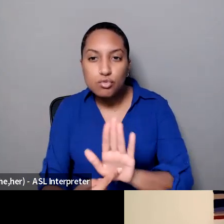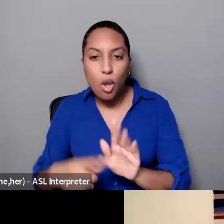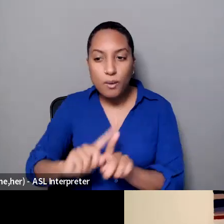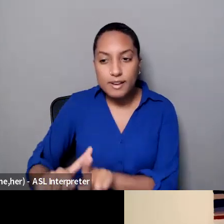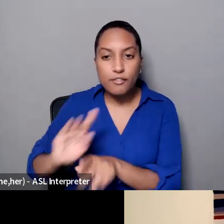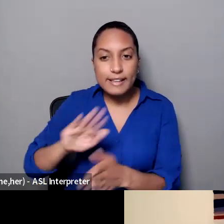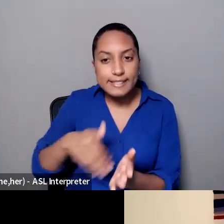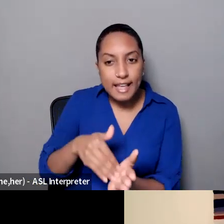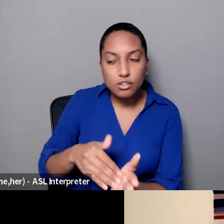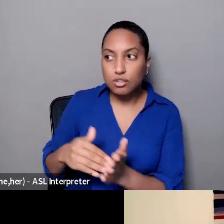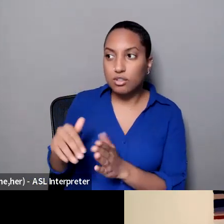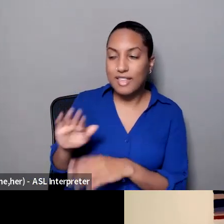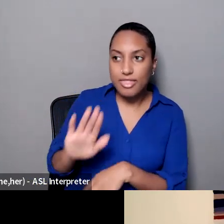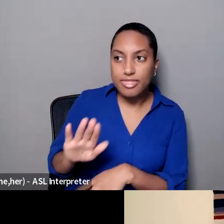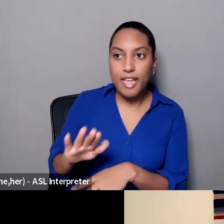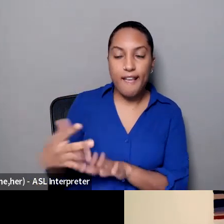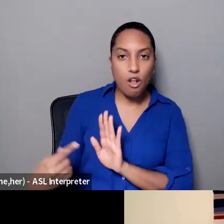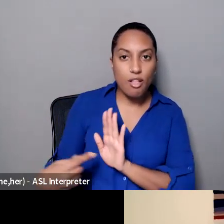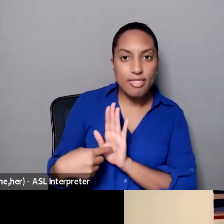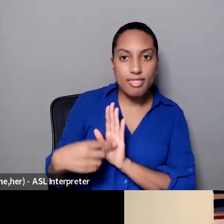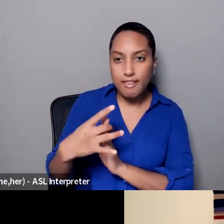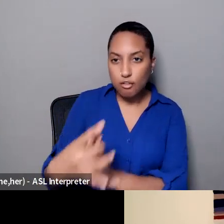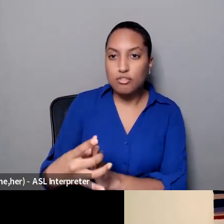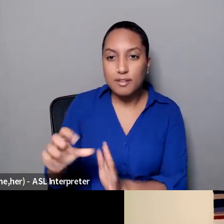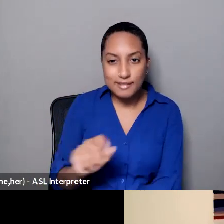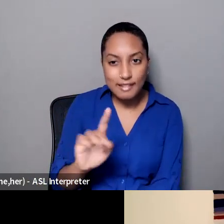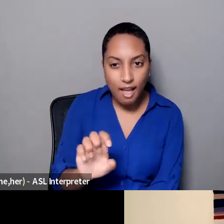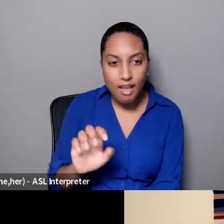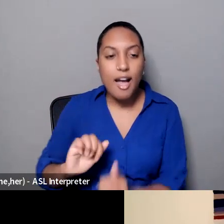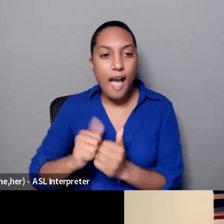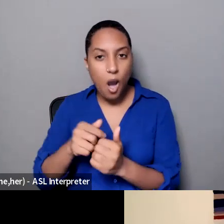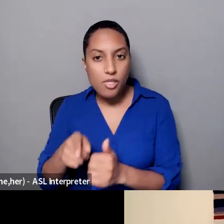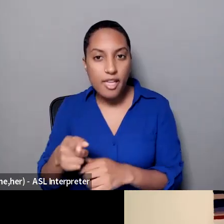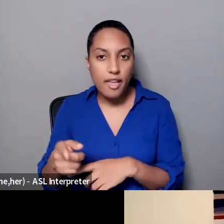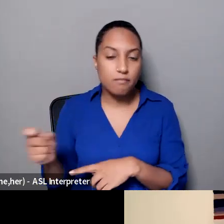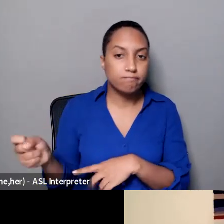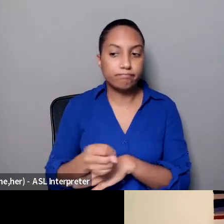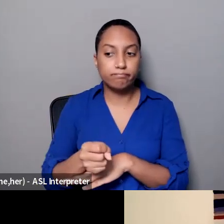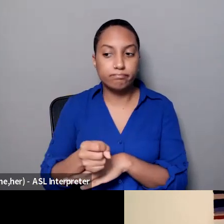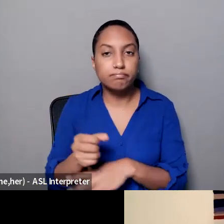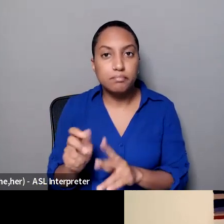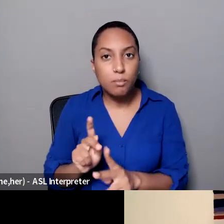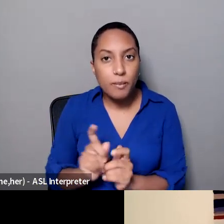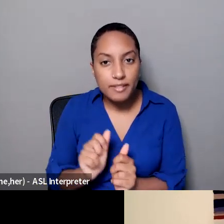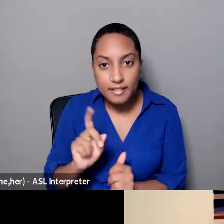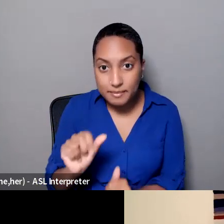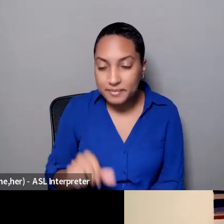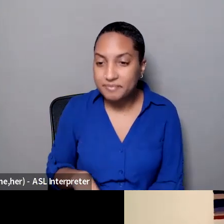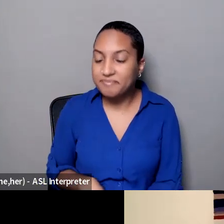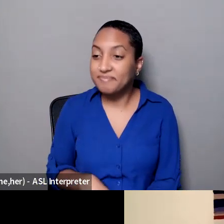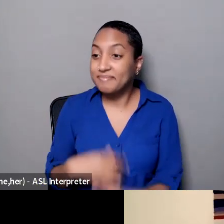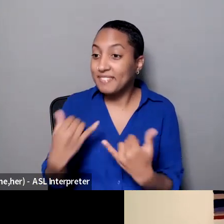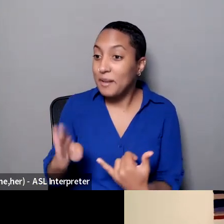control and diversity, equity, and inclusion. Bonnie, it's it's a pleasure to have you here, and please